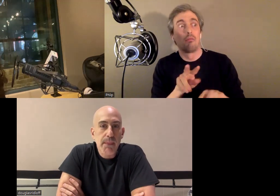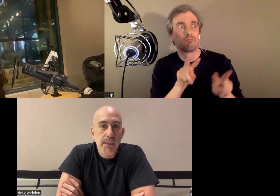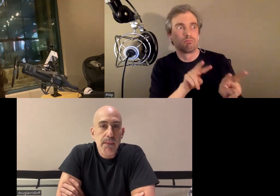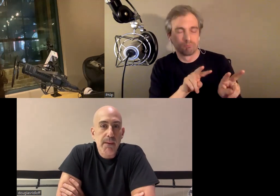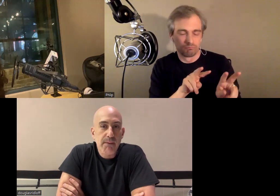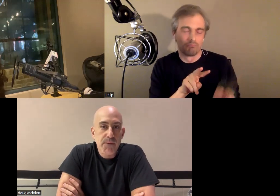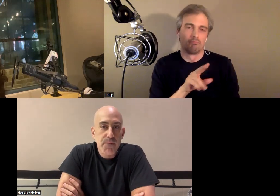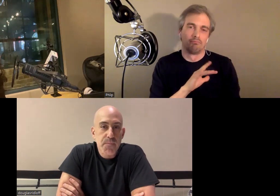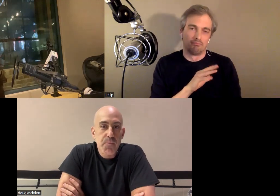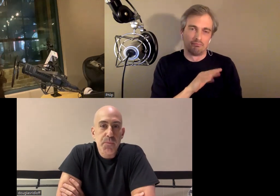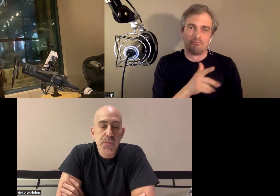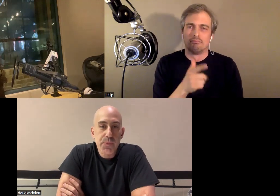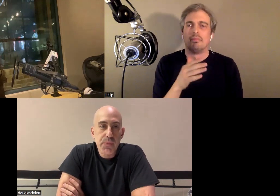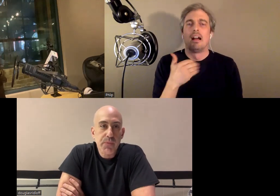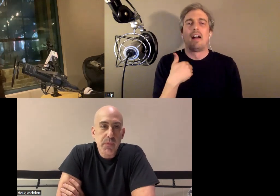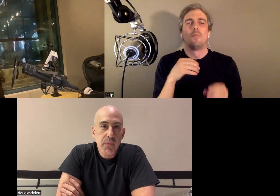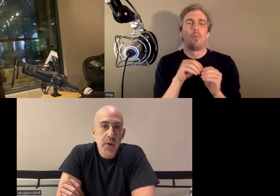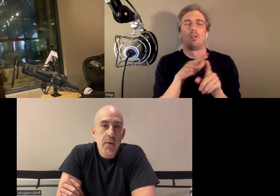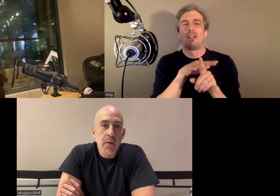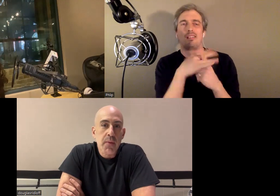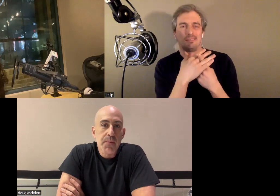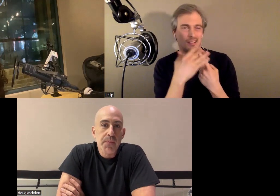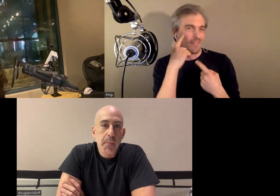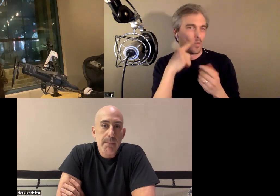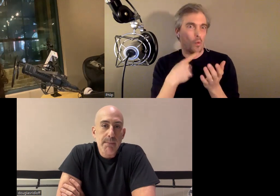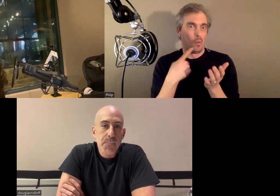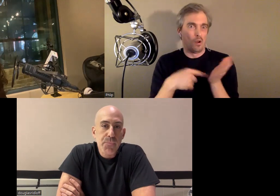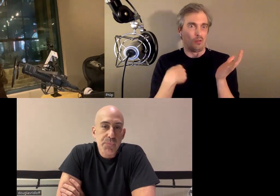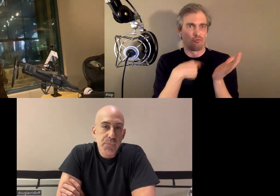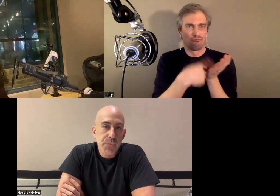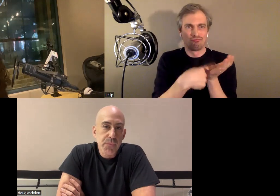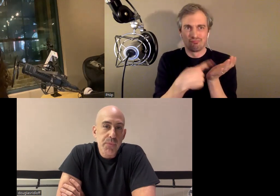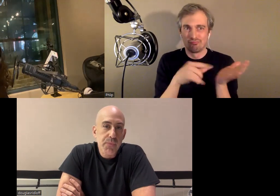and have more context for what we're talking about. But I want to talk more